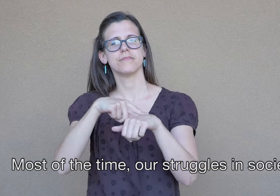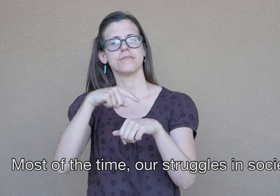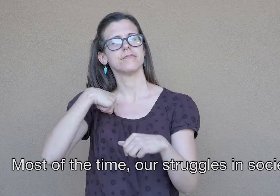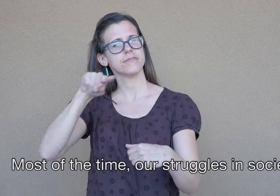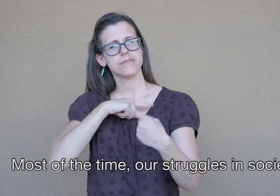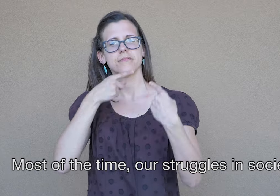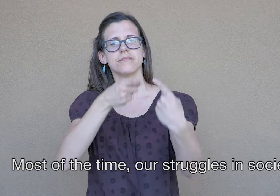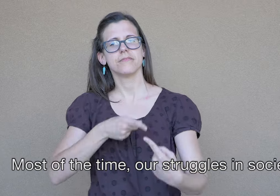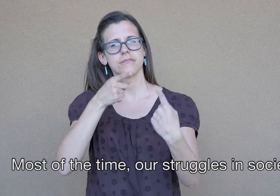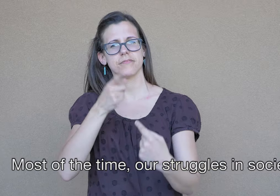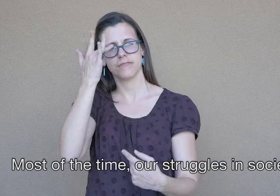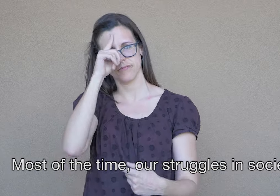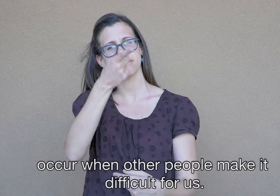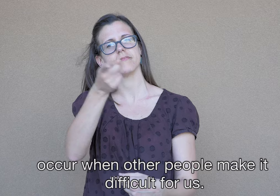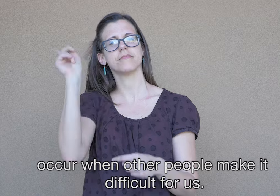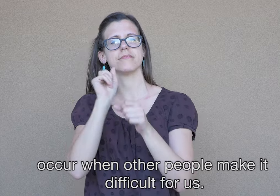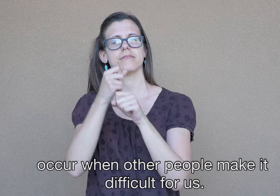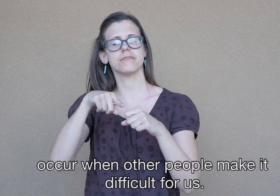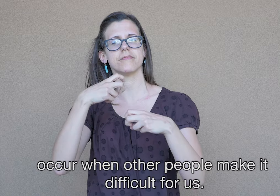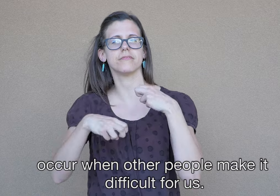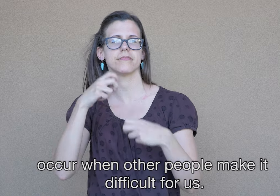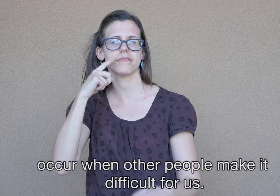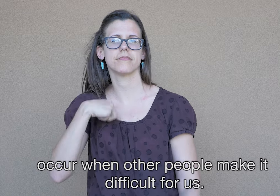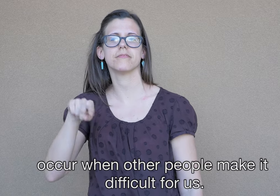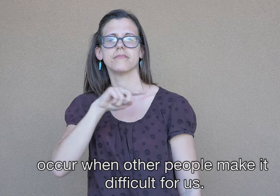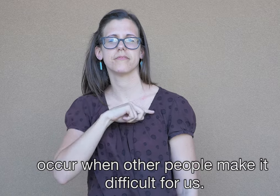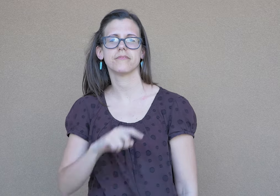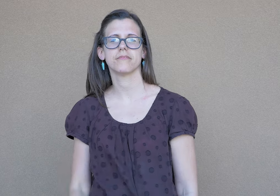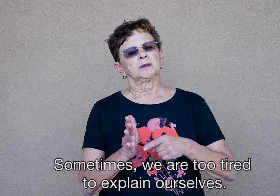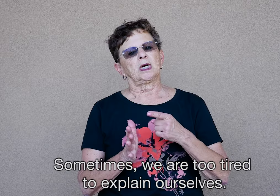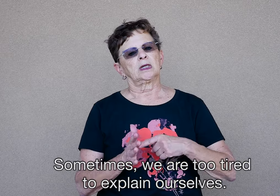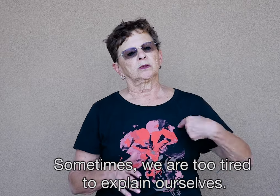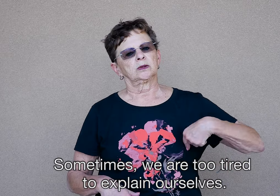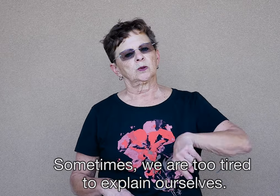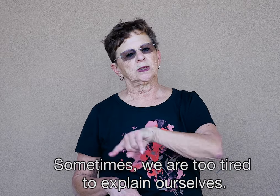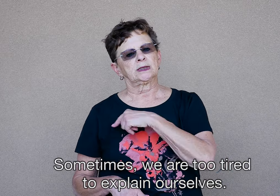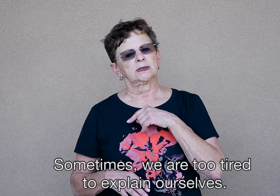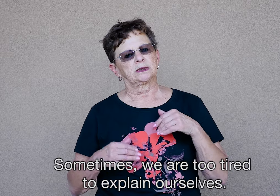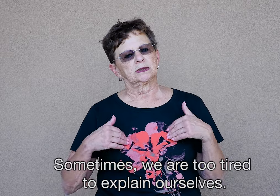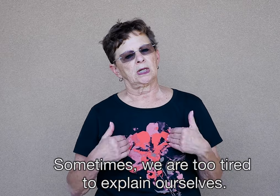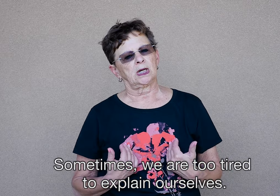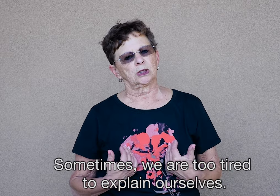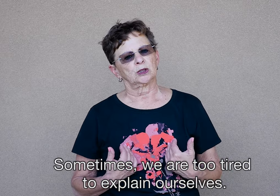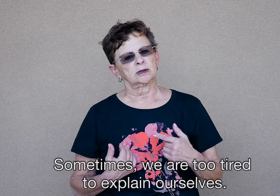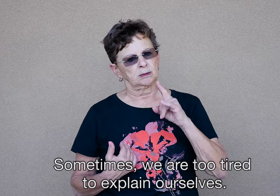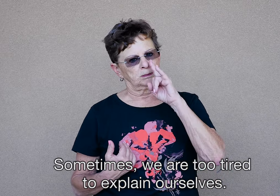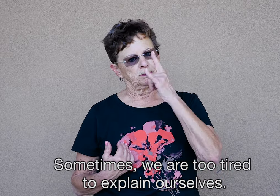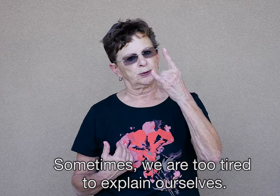time, our struggles in society occur when other people make it difficult for us. Sometimes we are too tired to